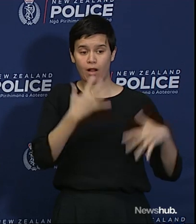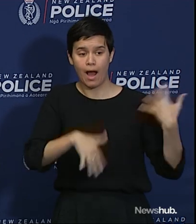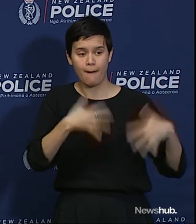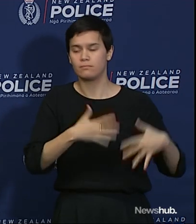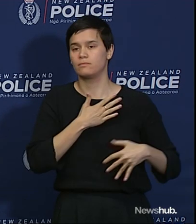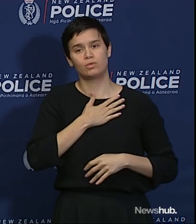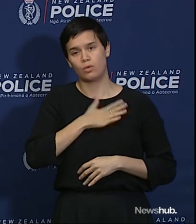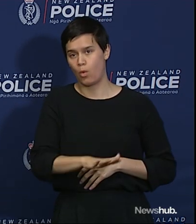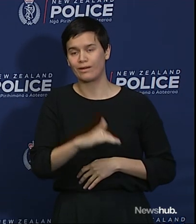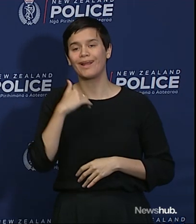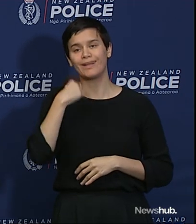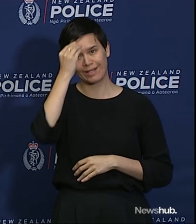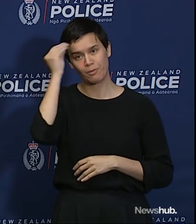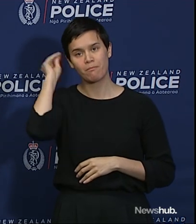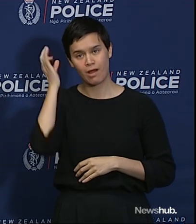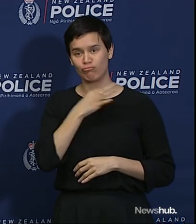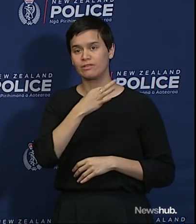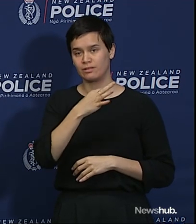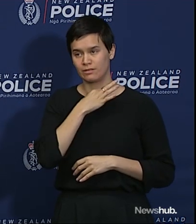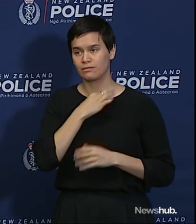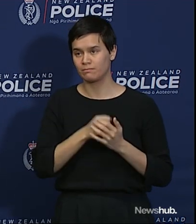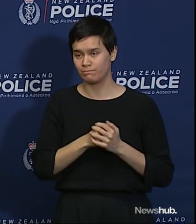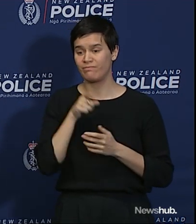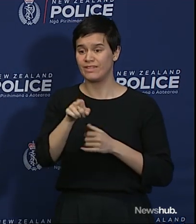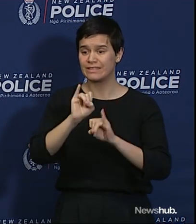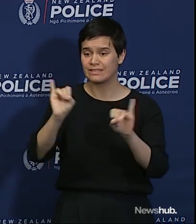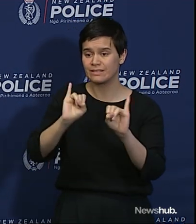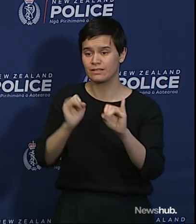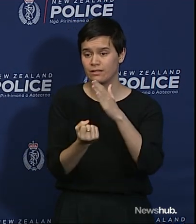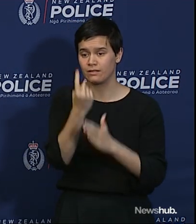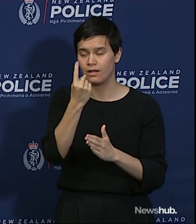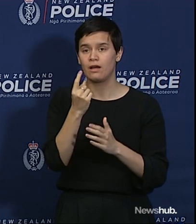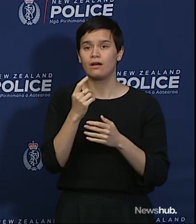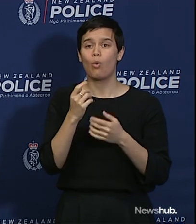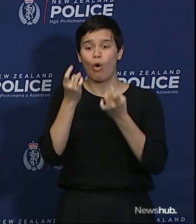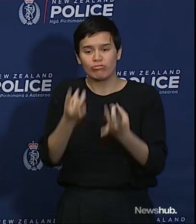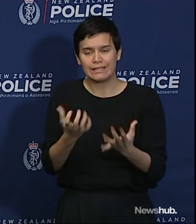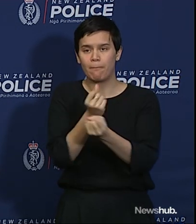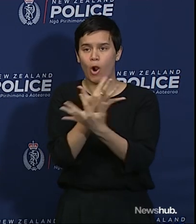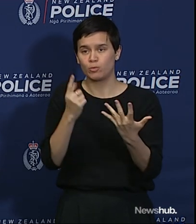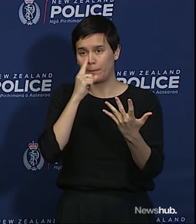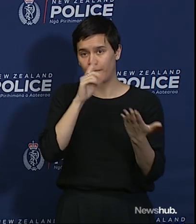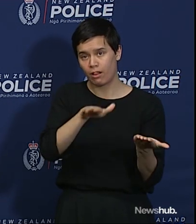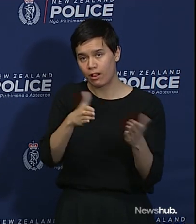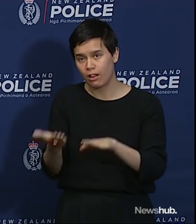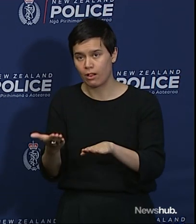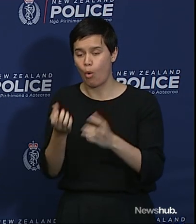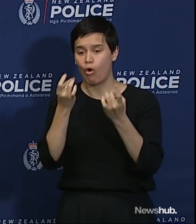into account. This tragedy has already claimed multiple lives and caused terrible injuries